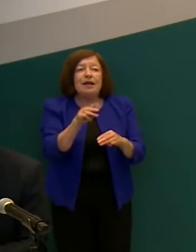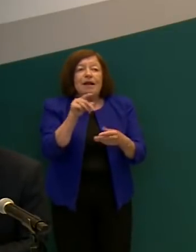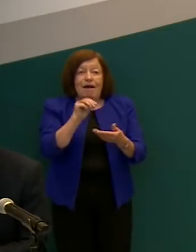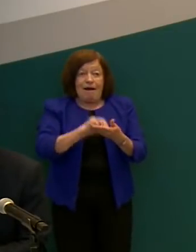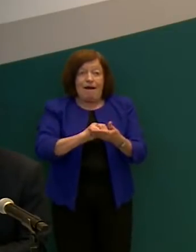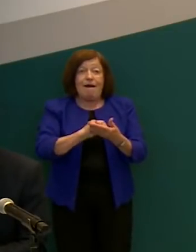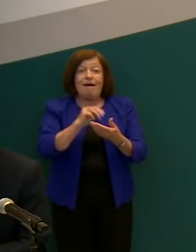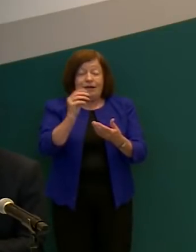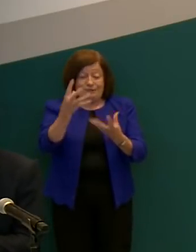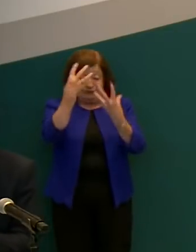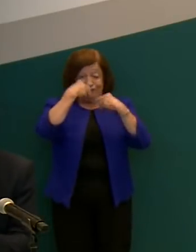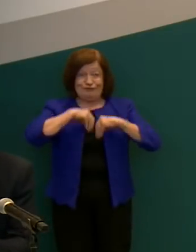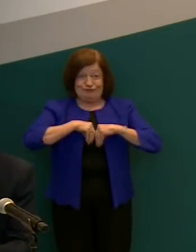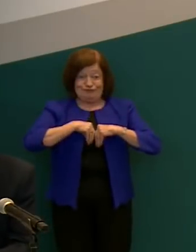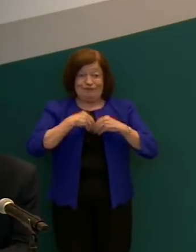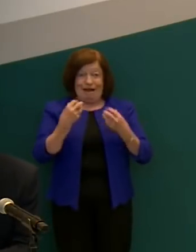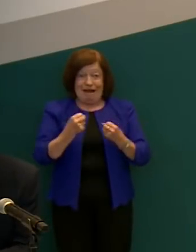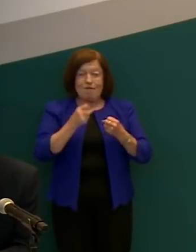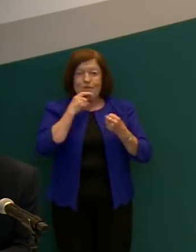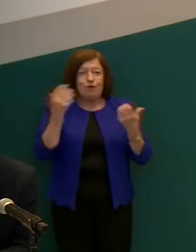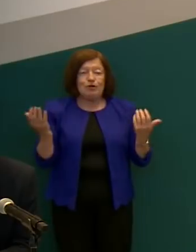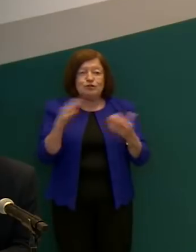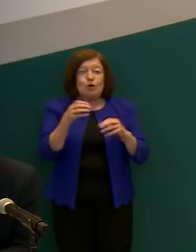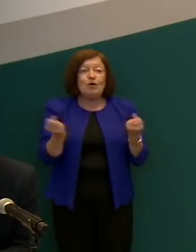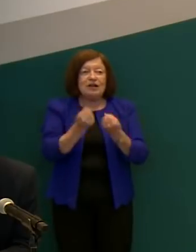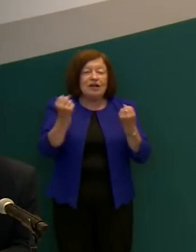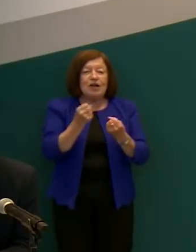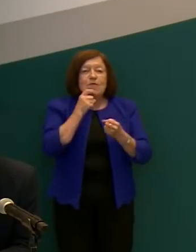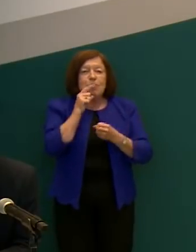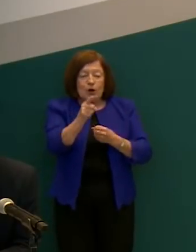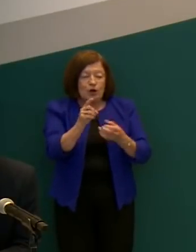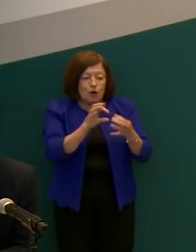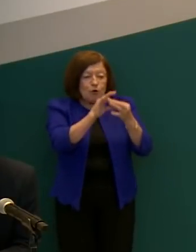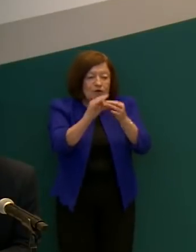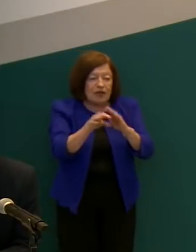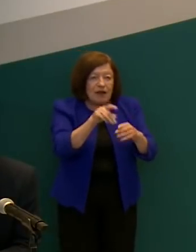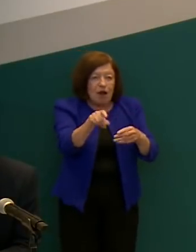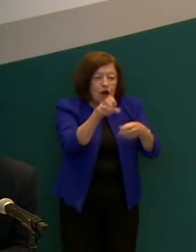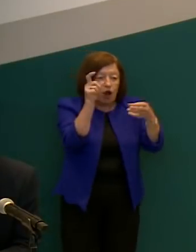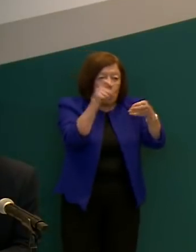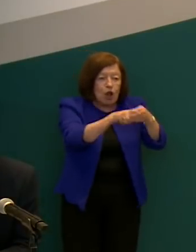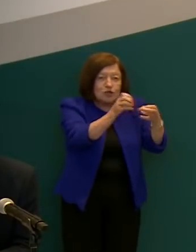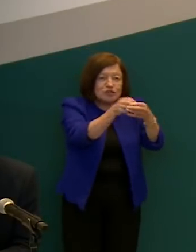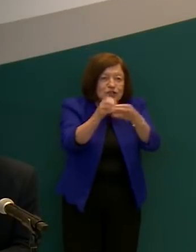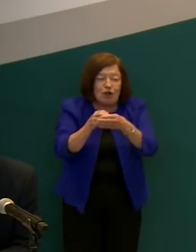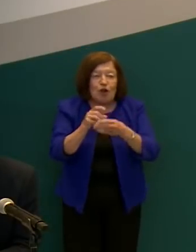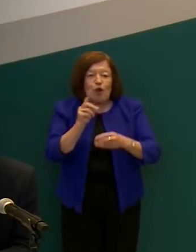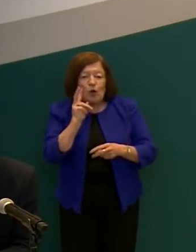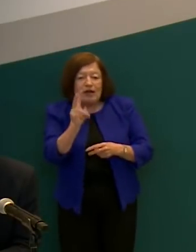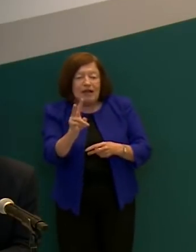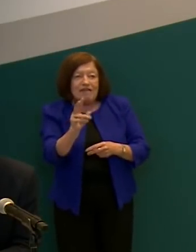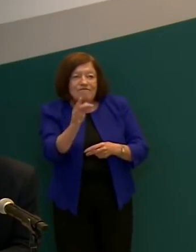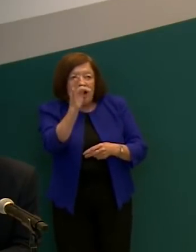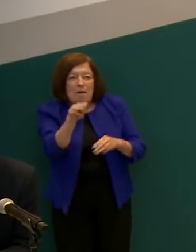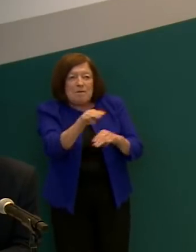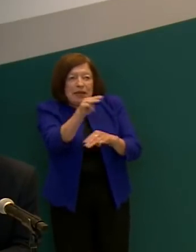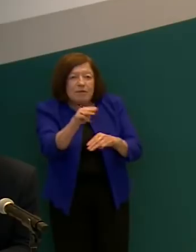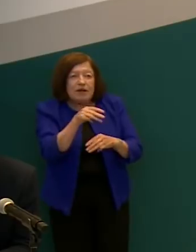asymptomatic. However, when you move in on a cluster or an outbreak, you tend to find people,